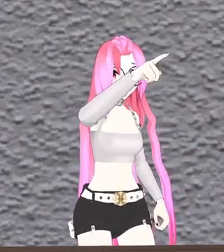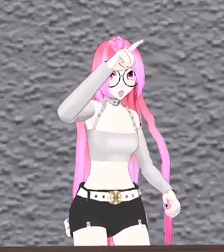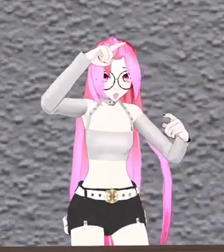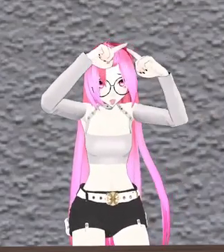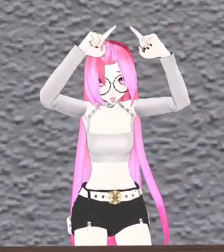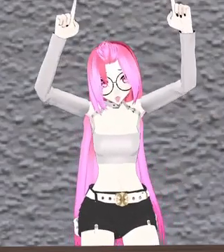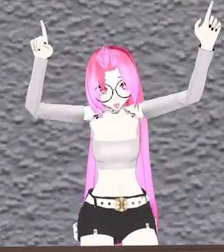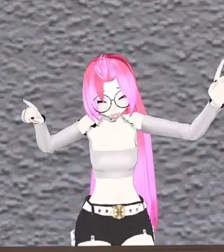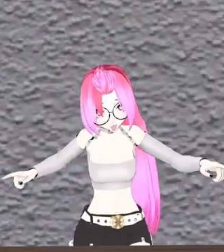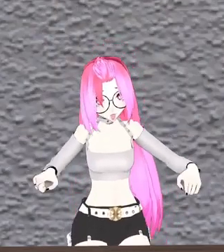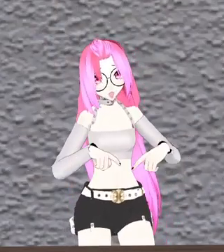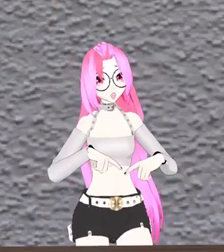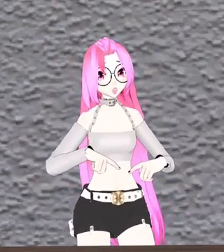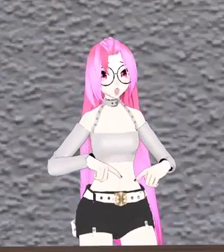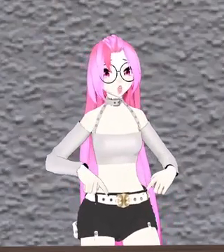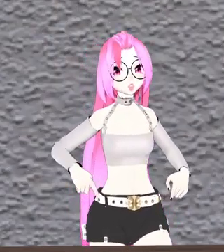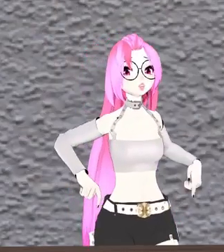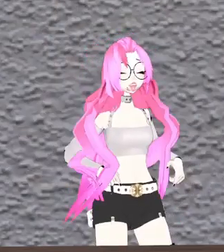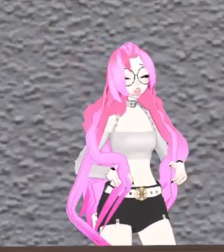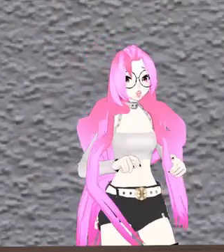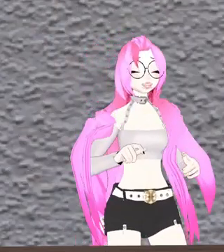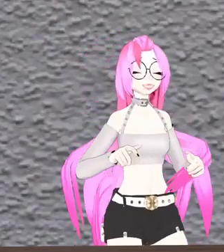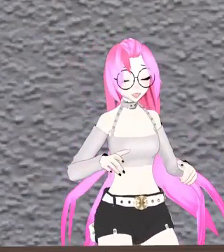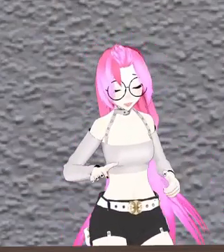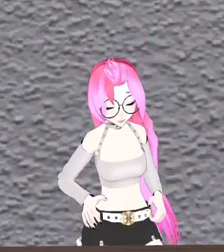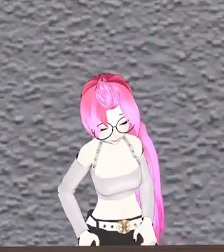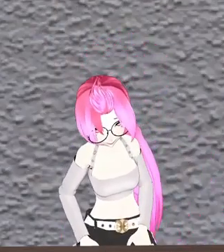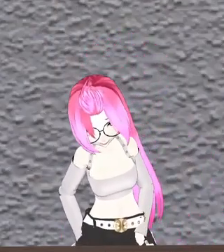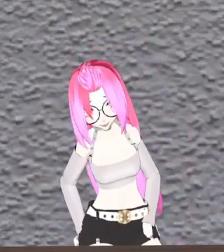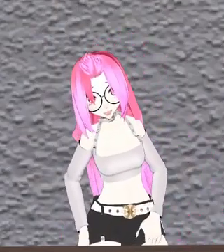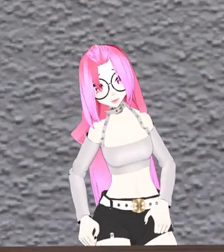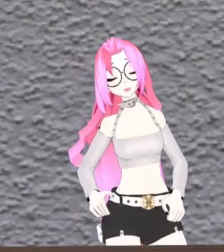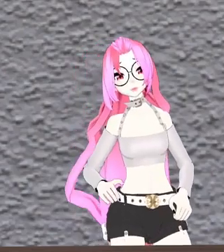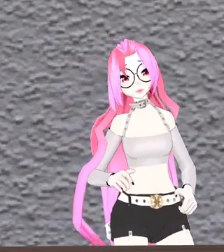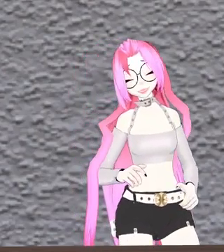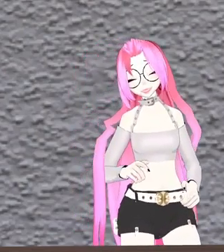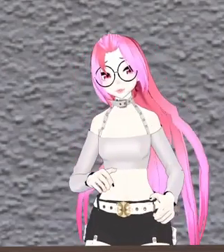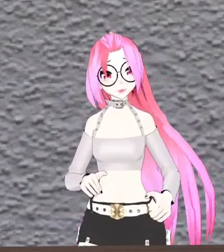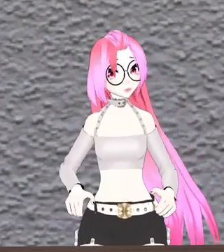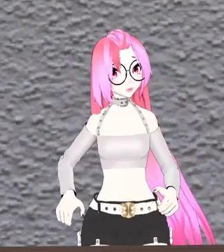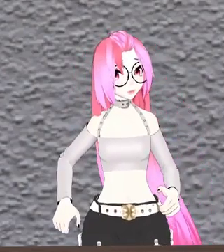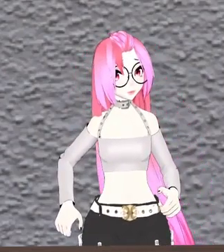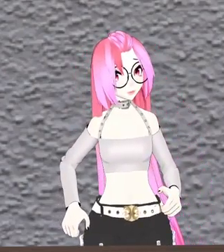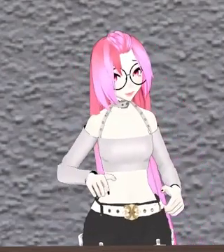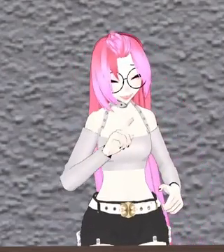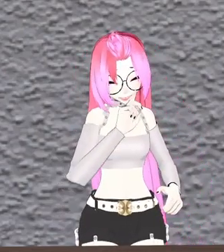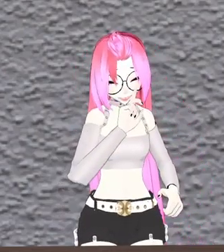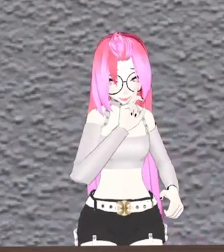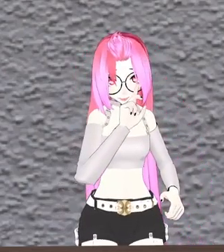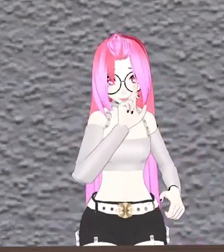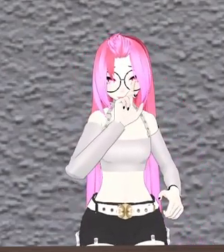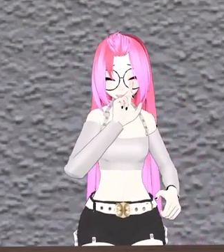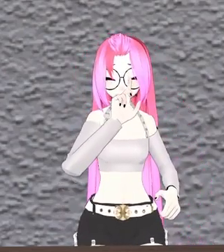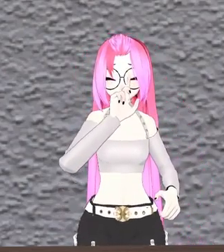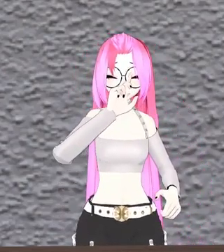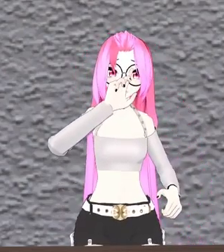made me think of like sign space. Yeah. Because I said in the finger spelling board. That's the one they use for